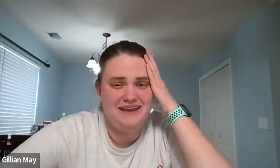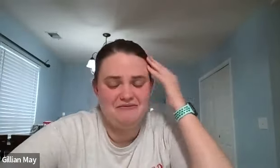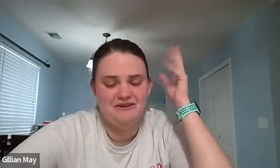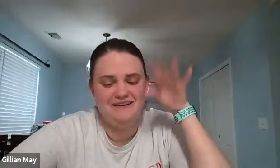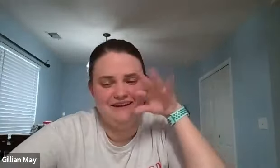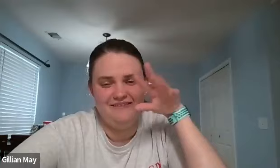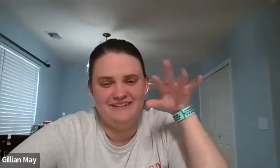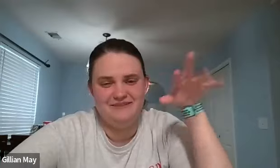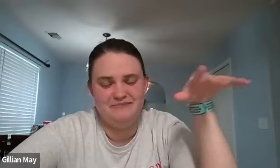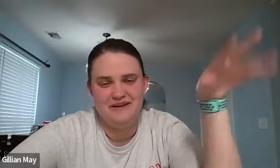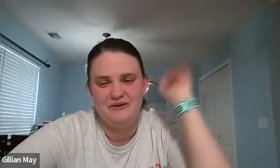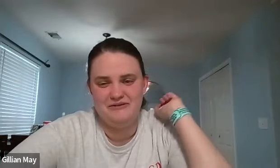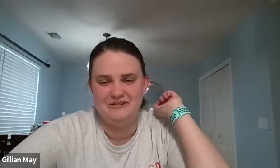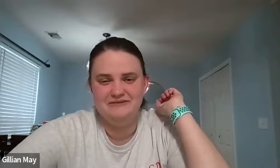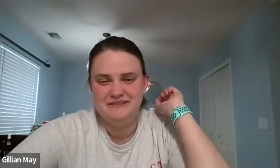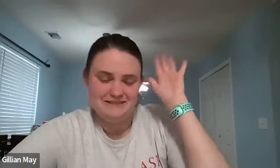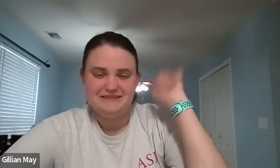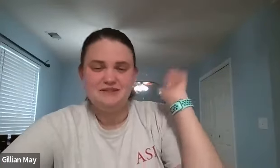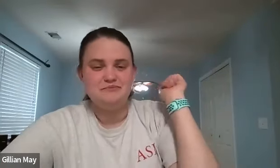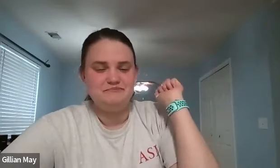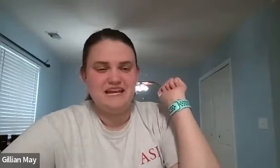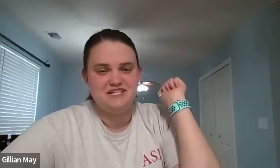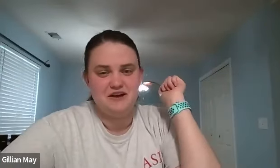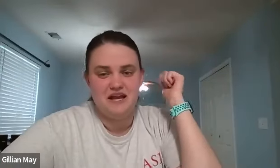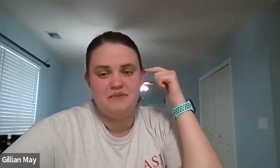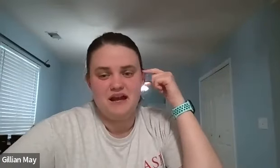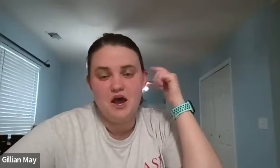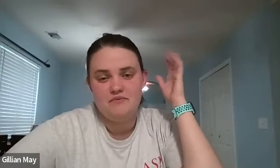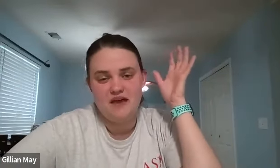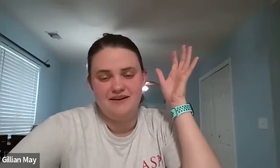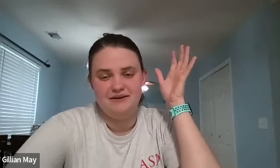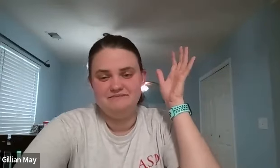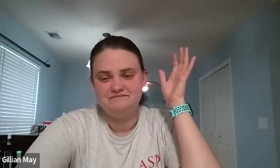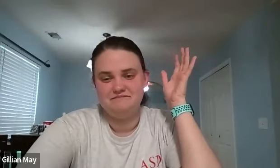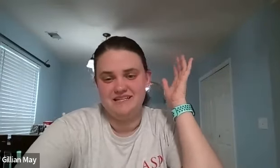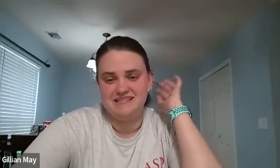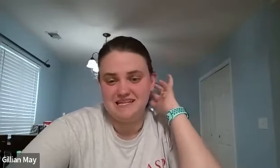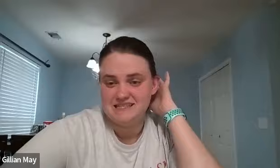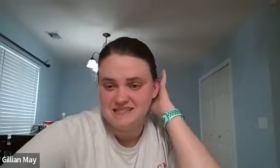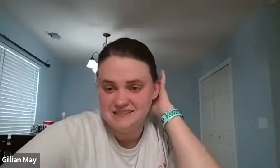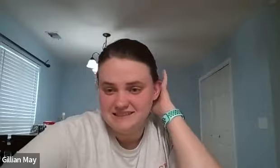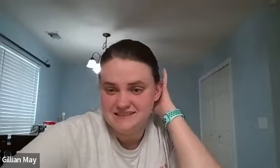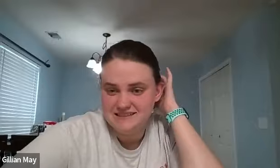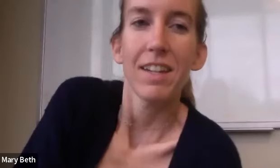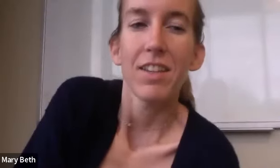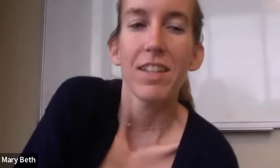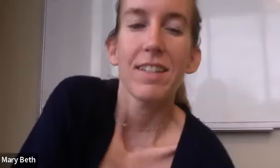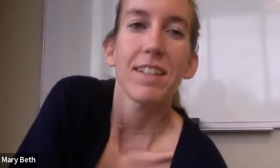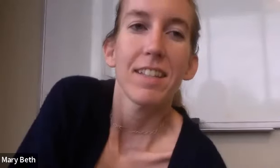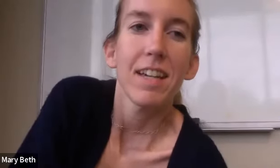get really off into a big old little tangent on it, but I hope that made sense. Yeah, no, that's good. Thank